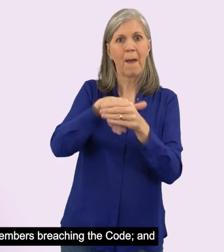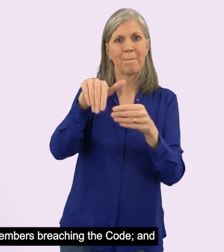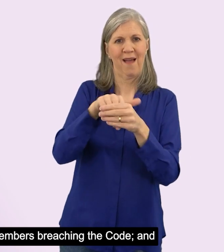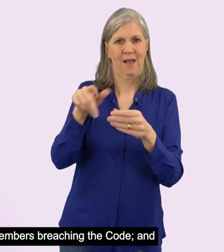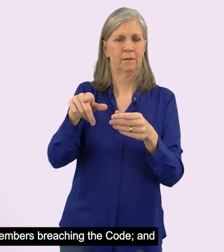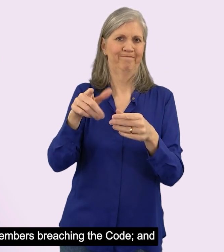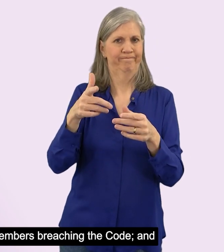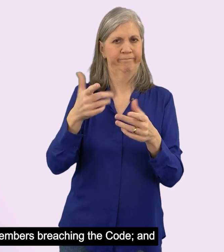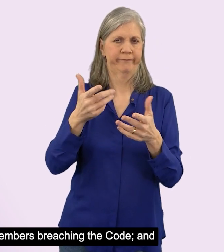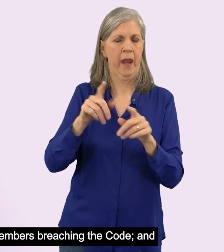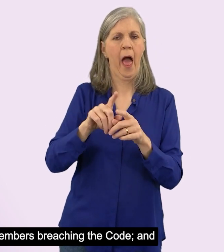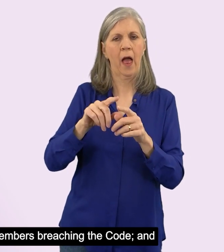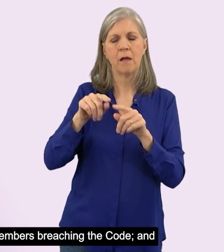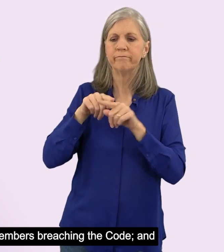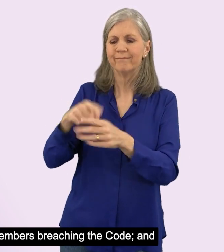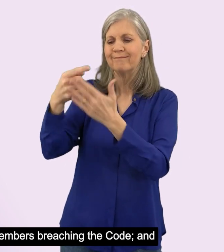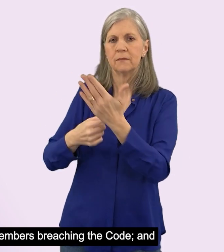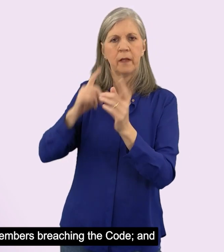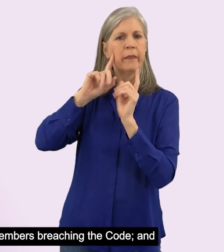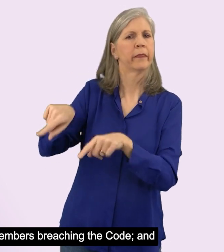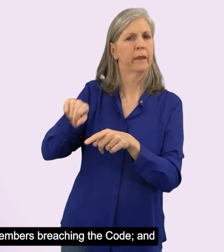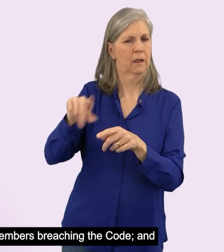Complaints about members breaching the code and